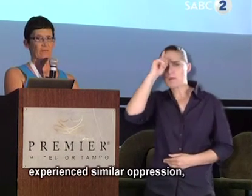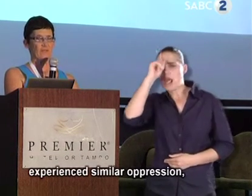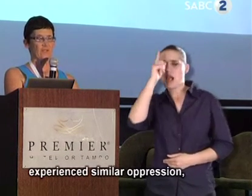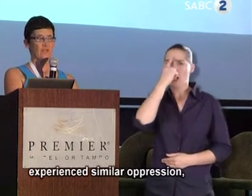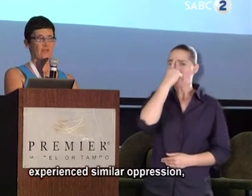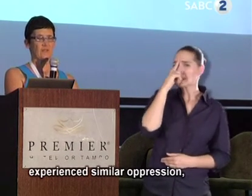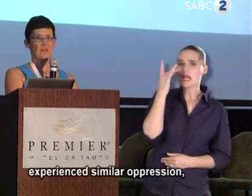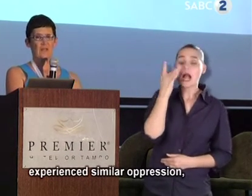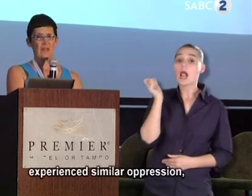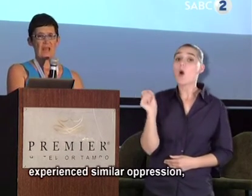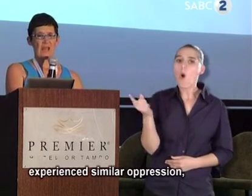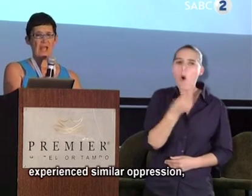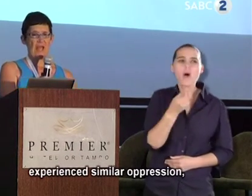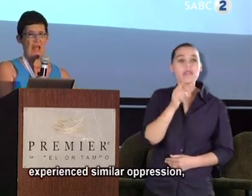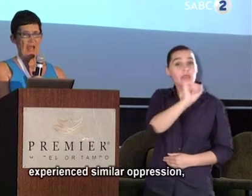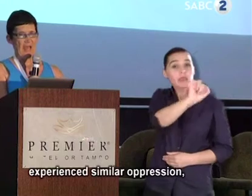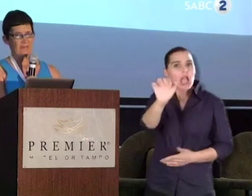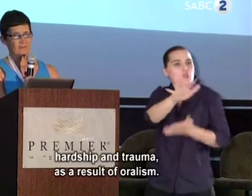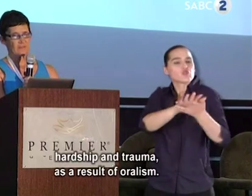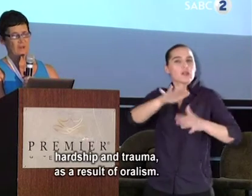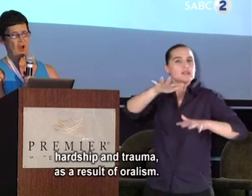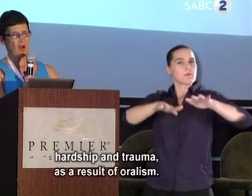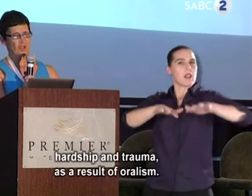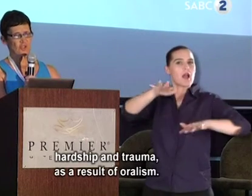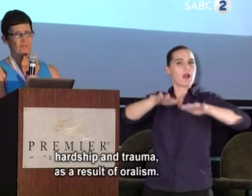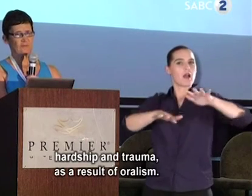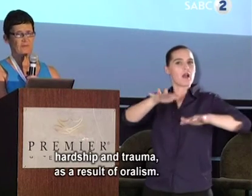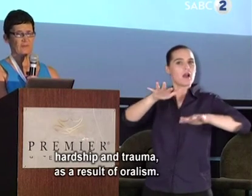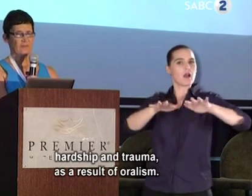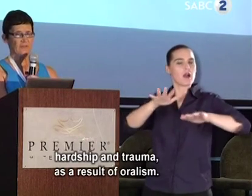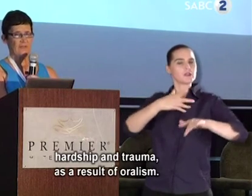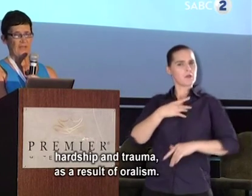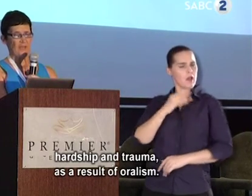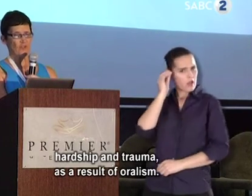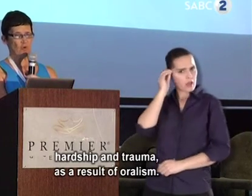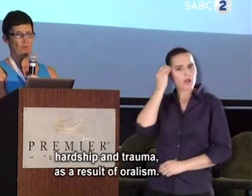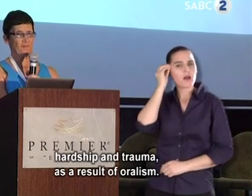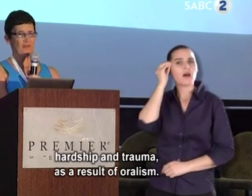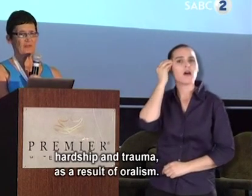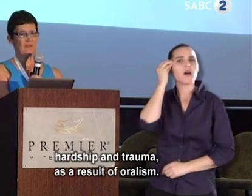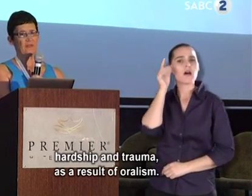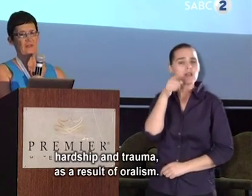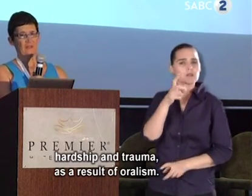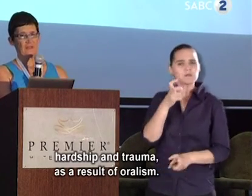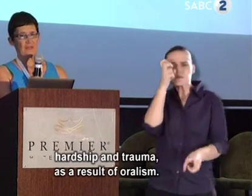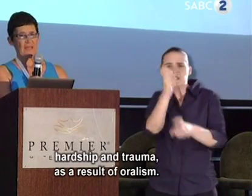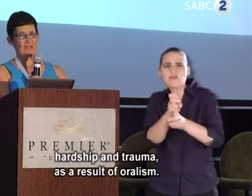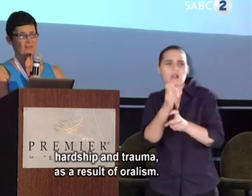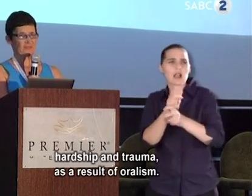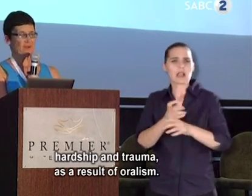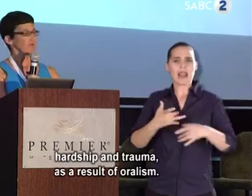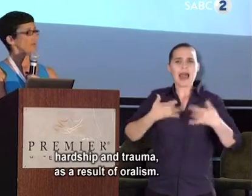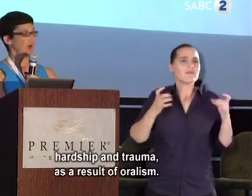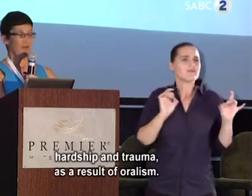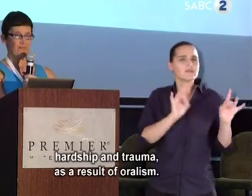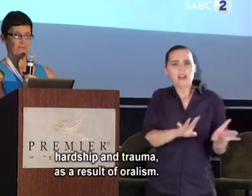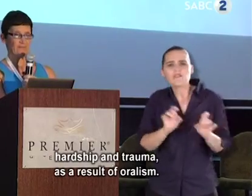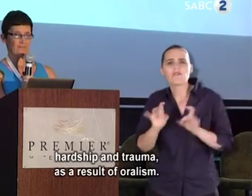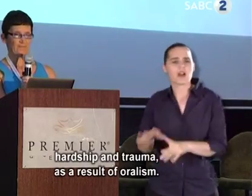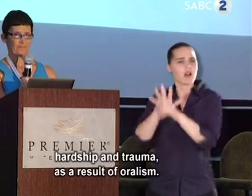similar oppression and hardship and trauma as a result